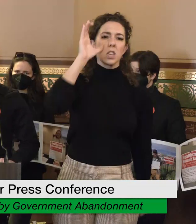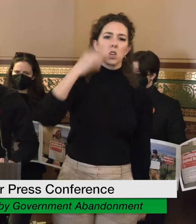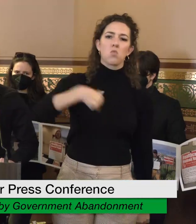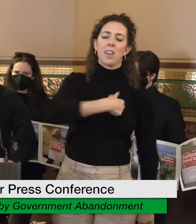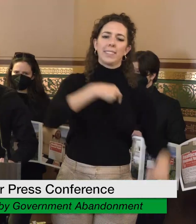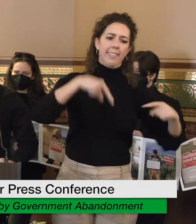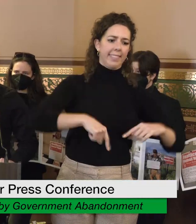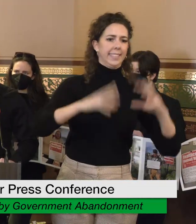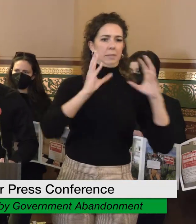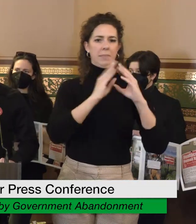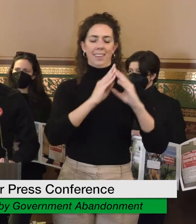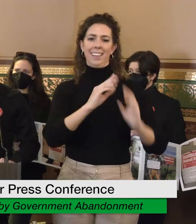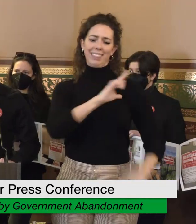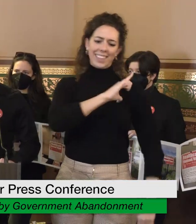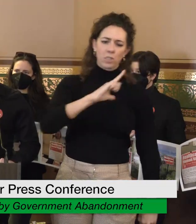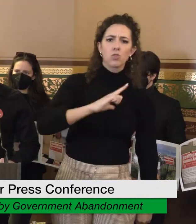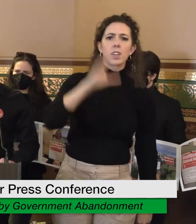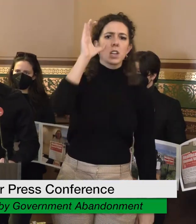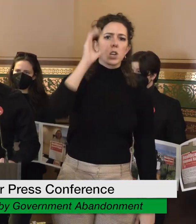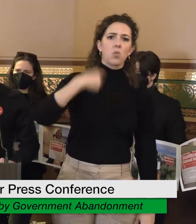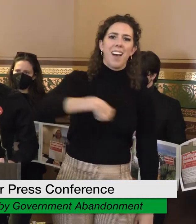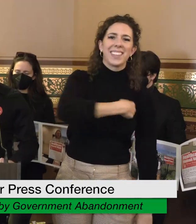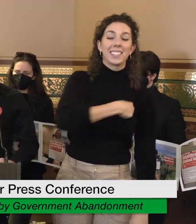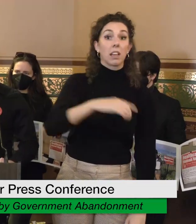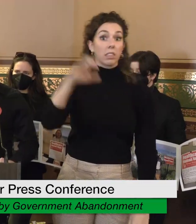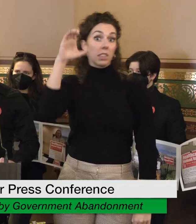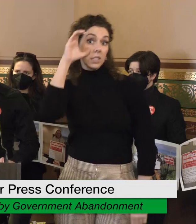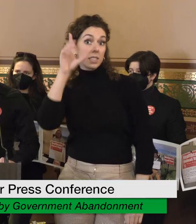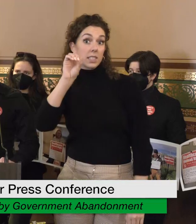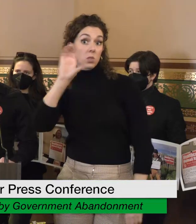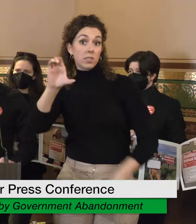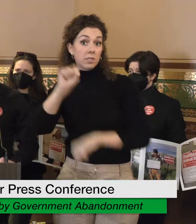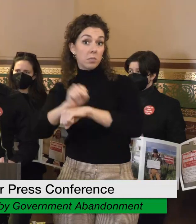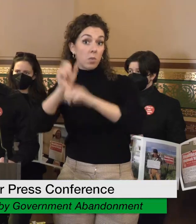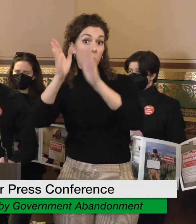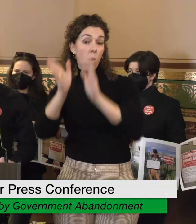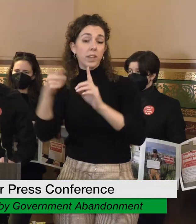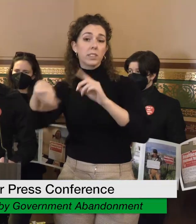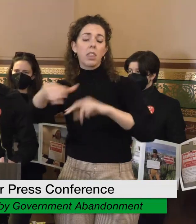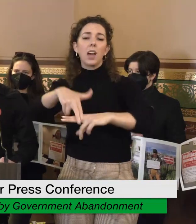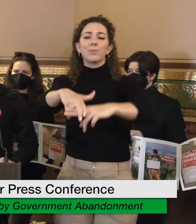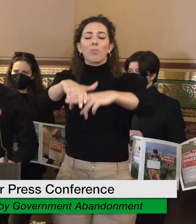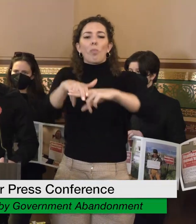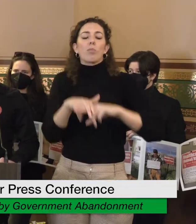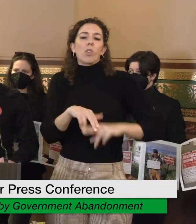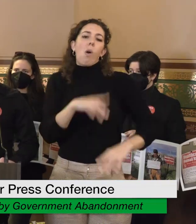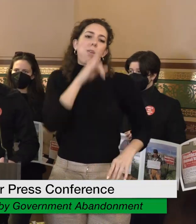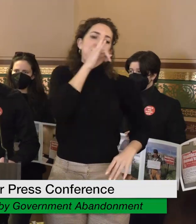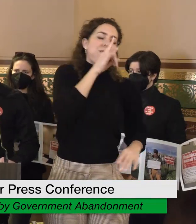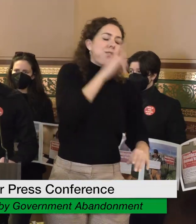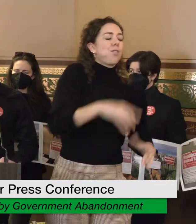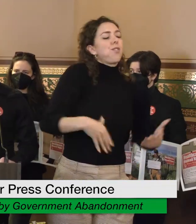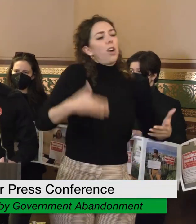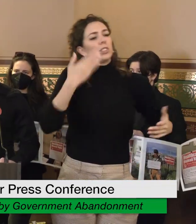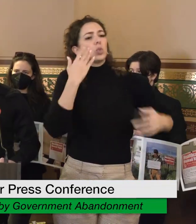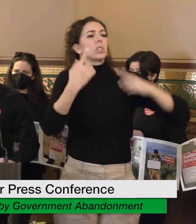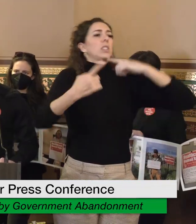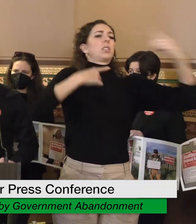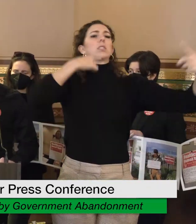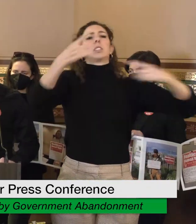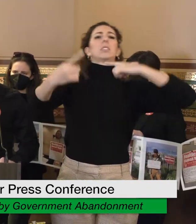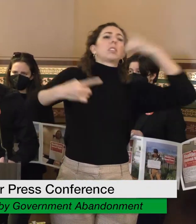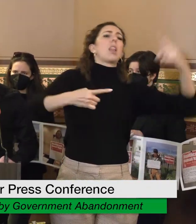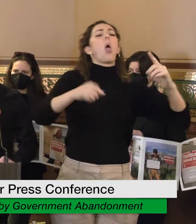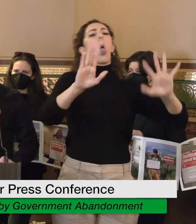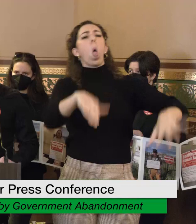of this legislature, and not the voices of the DOC employees who sit self-righteously telling everyone what they want